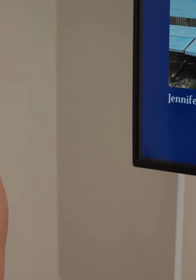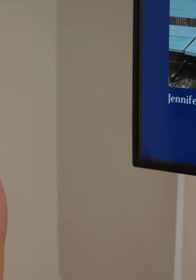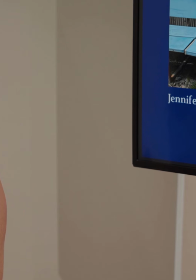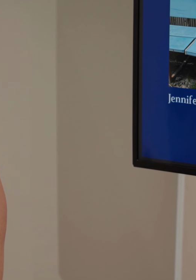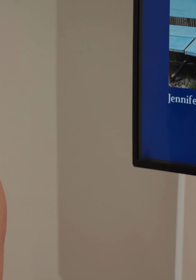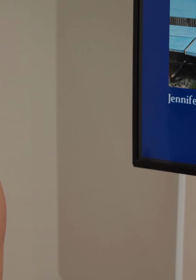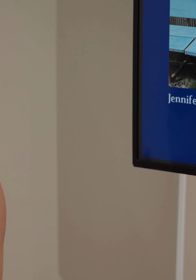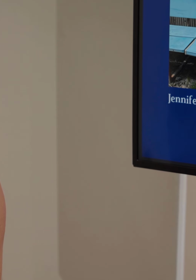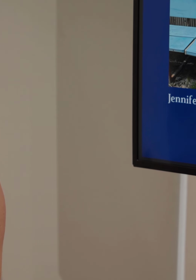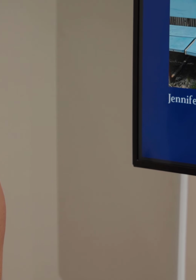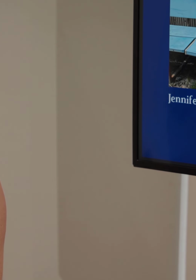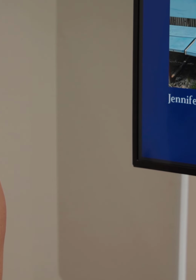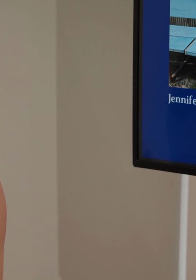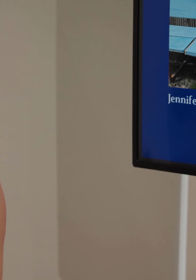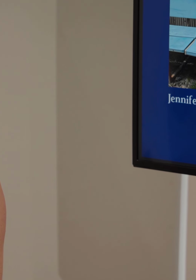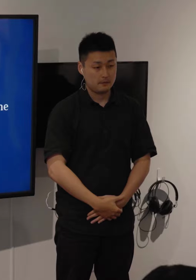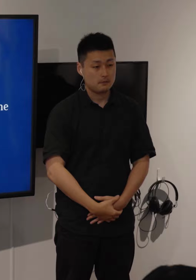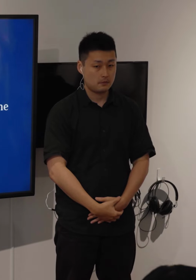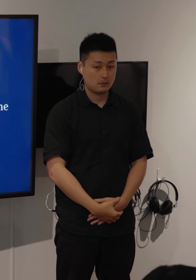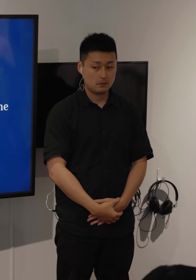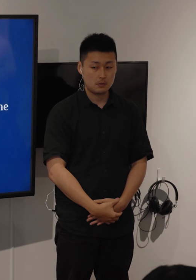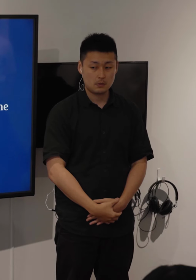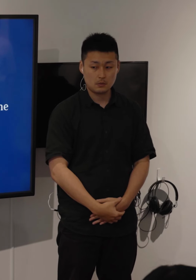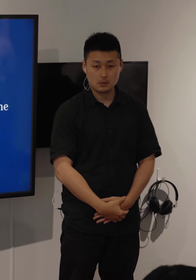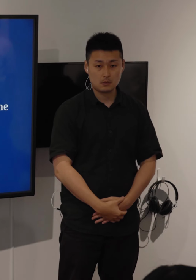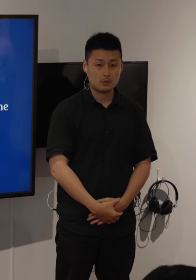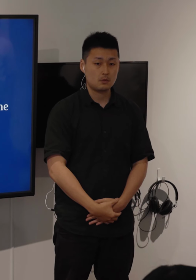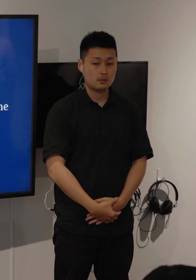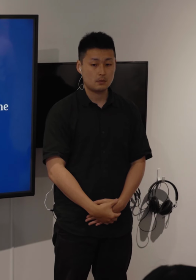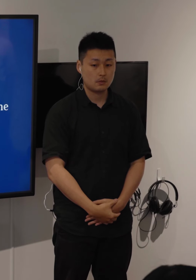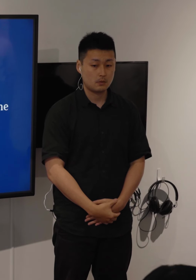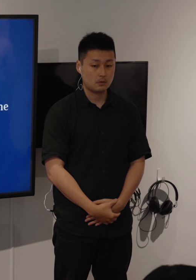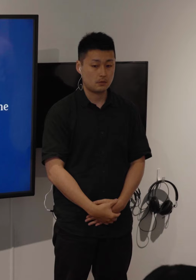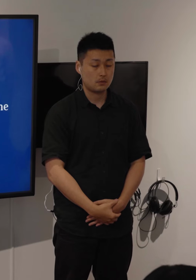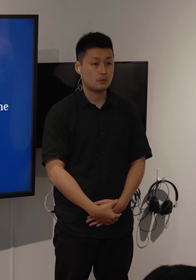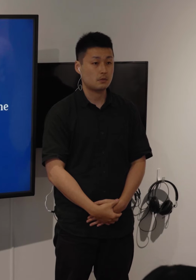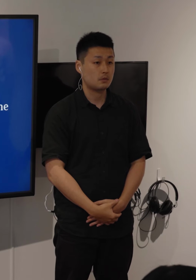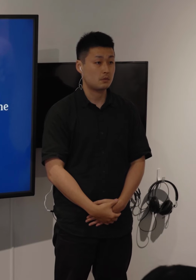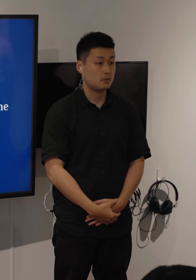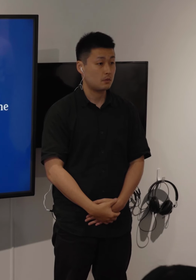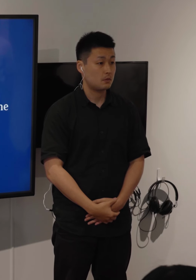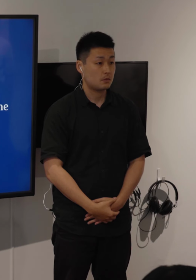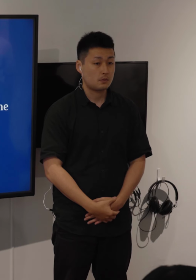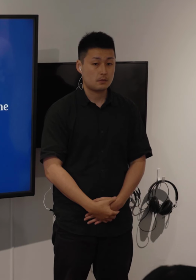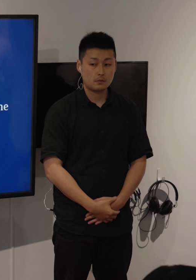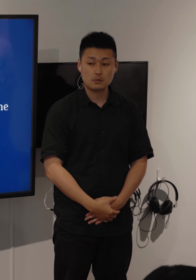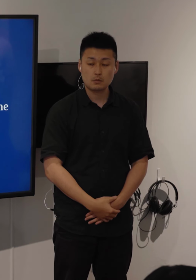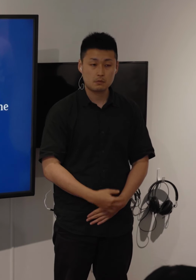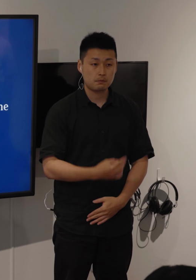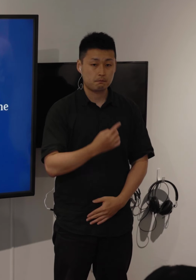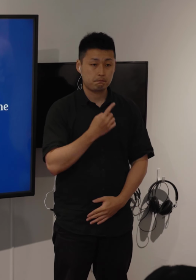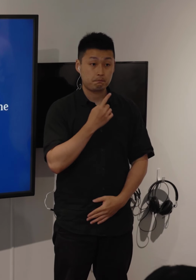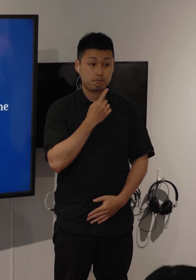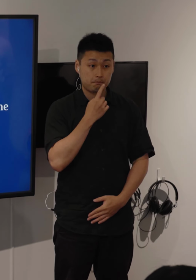fringe, and today I'm wearing a pale pink dress. So I just wanted to start with talking a little bit about my background. So I am an